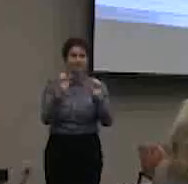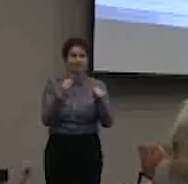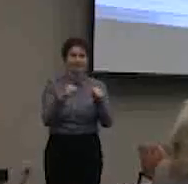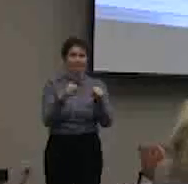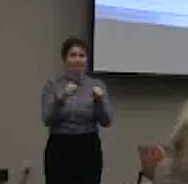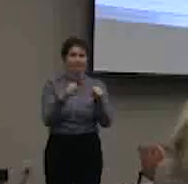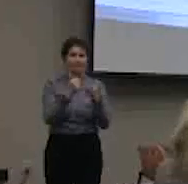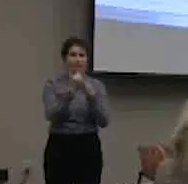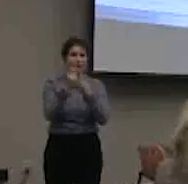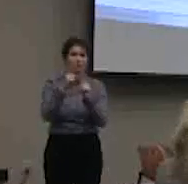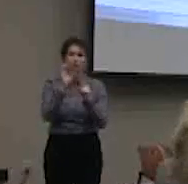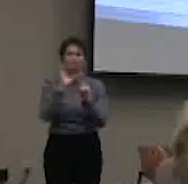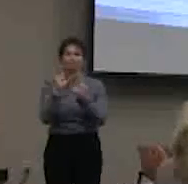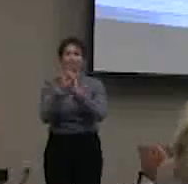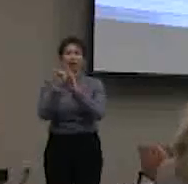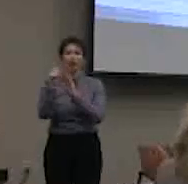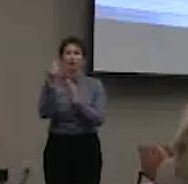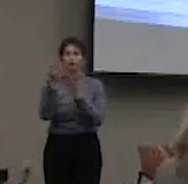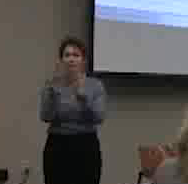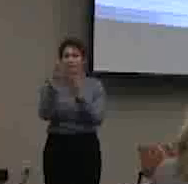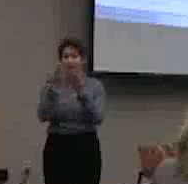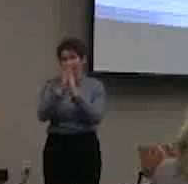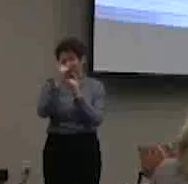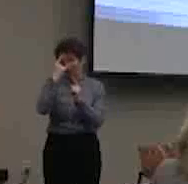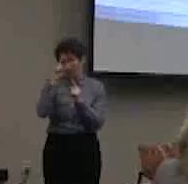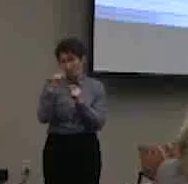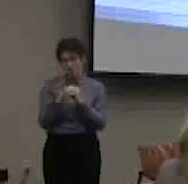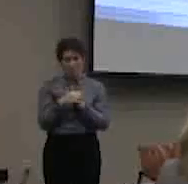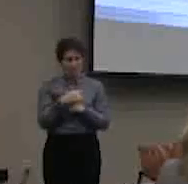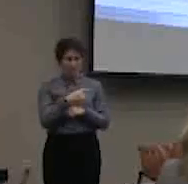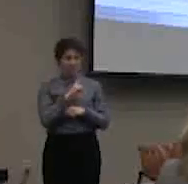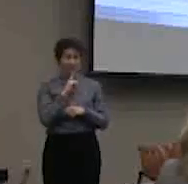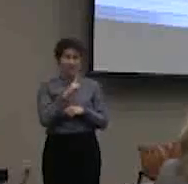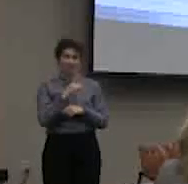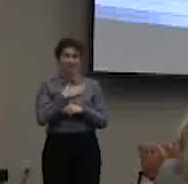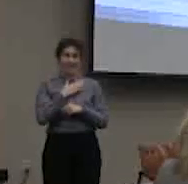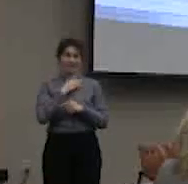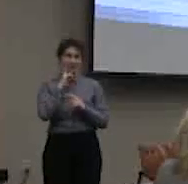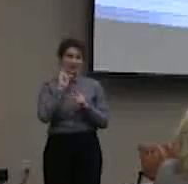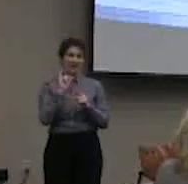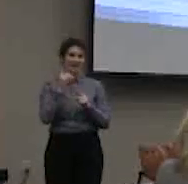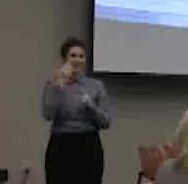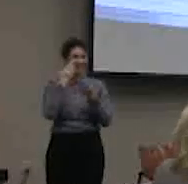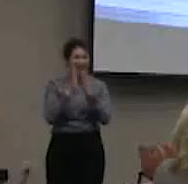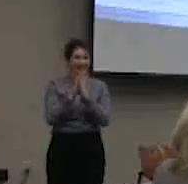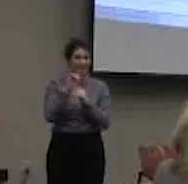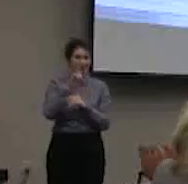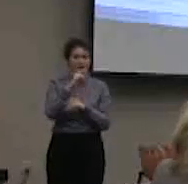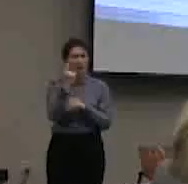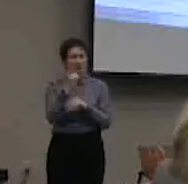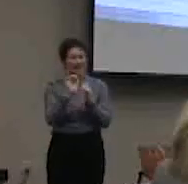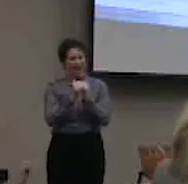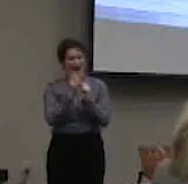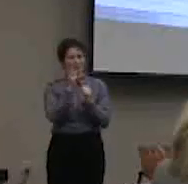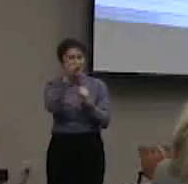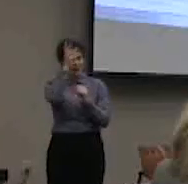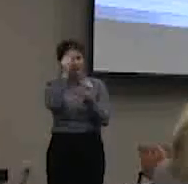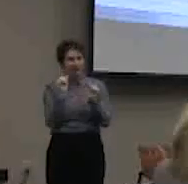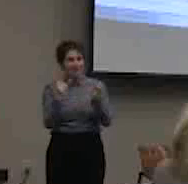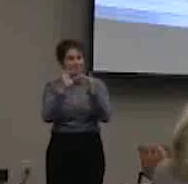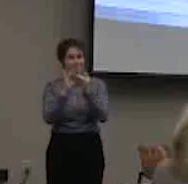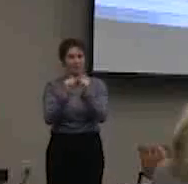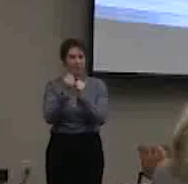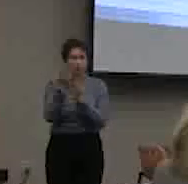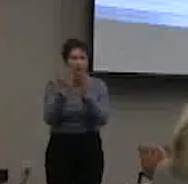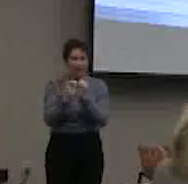different services that you're asking for. I'm very happy to hear that, because I ask this question all the time about how parents connect with these services. And it's, well, if